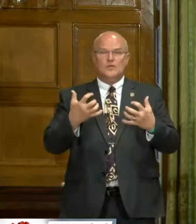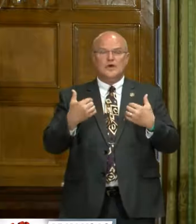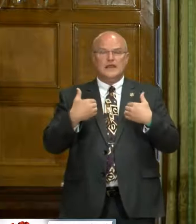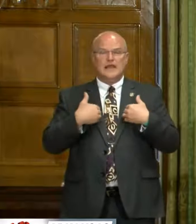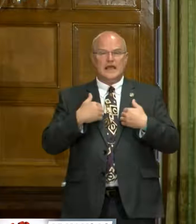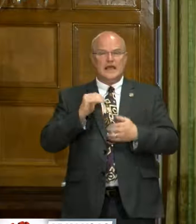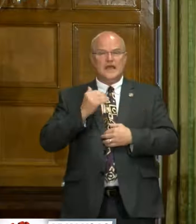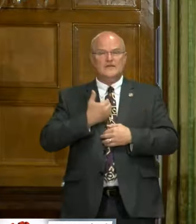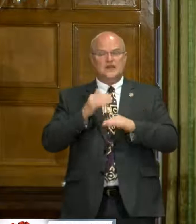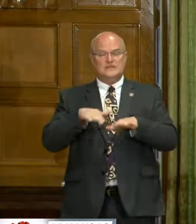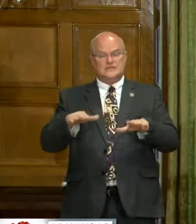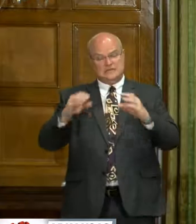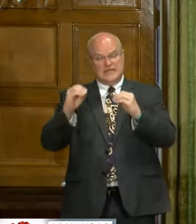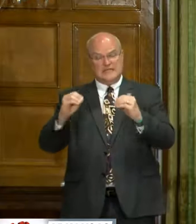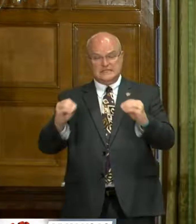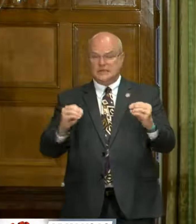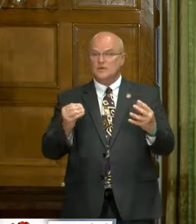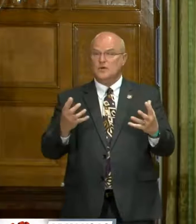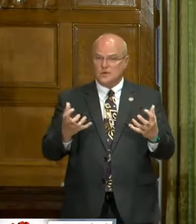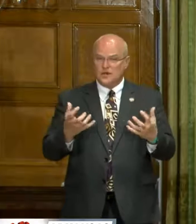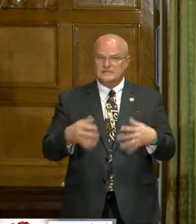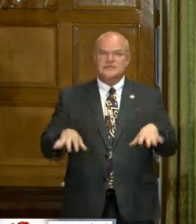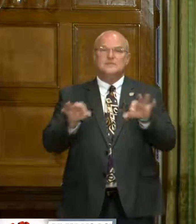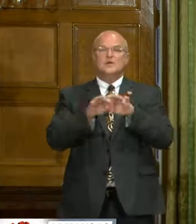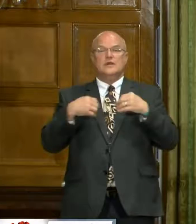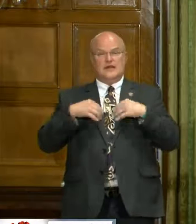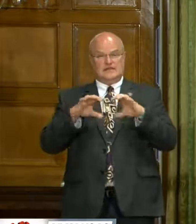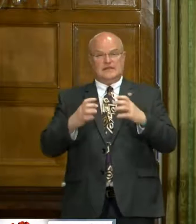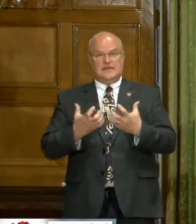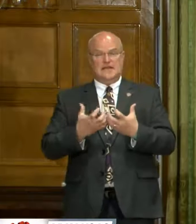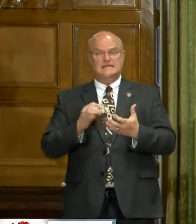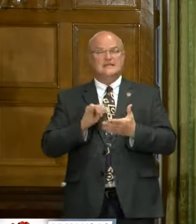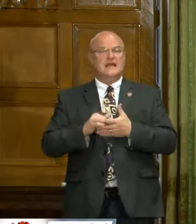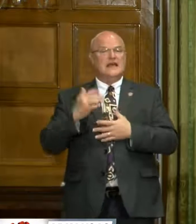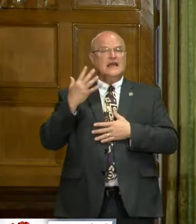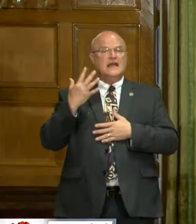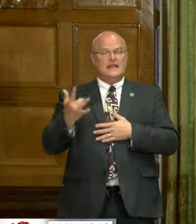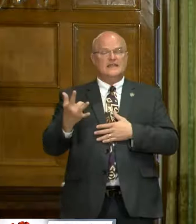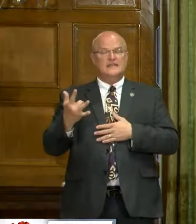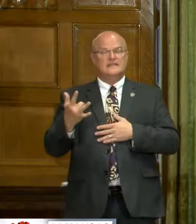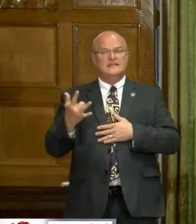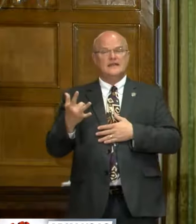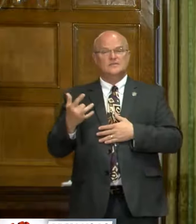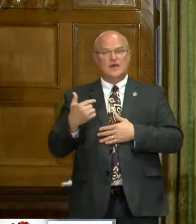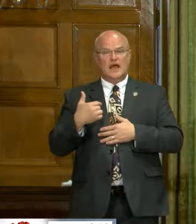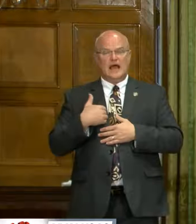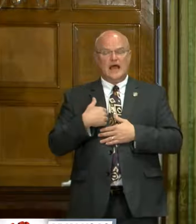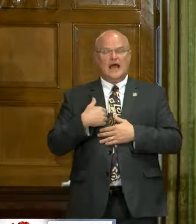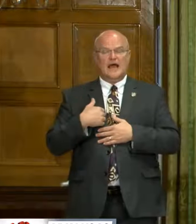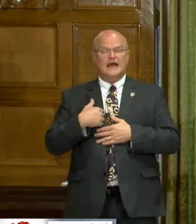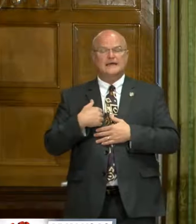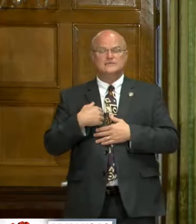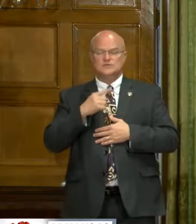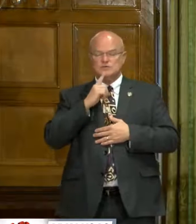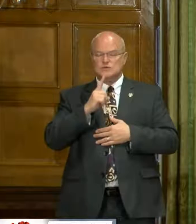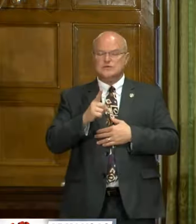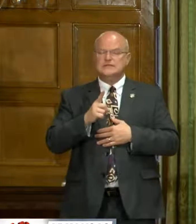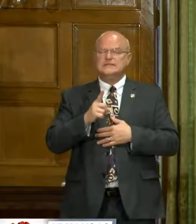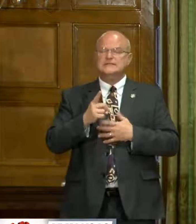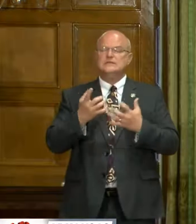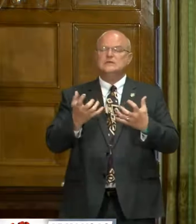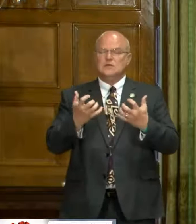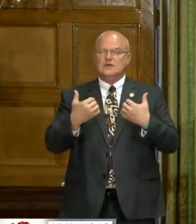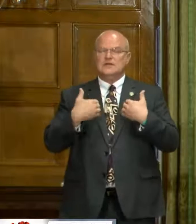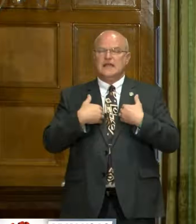to have our children educated. It's important to have class, and that's why I lean forward to having